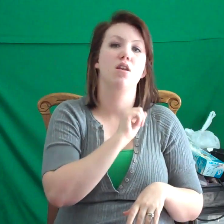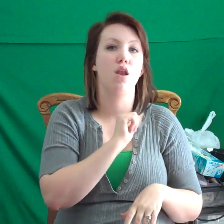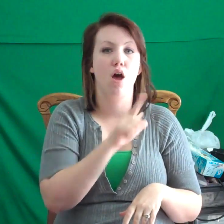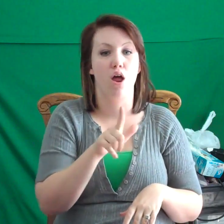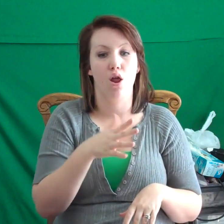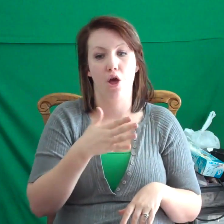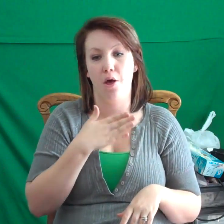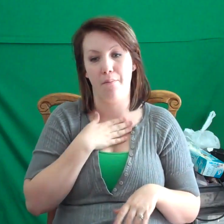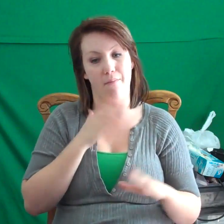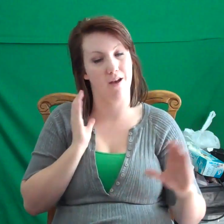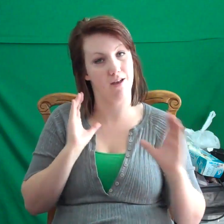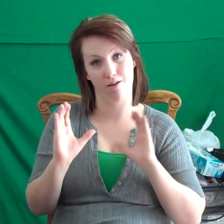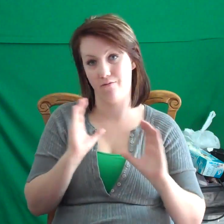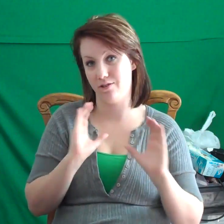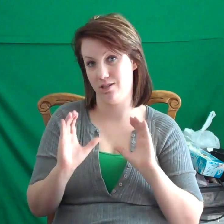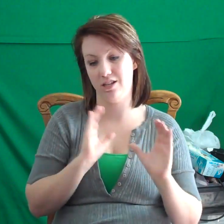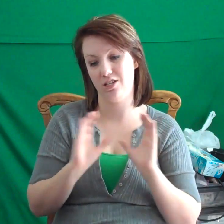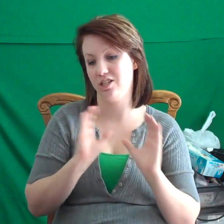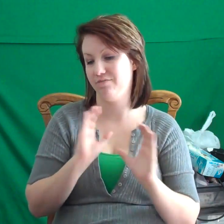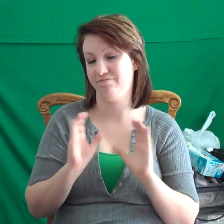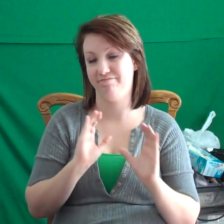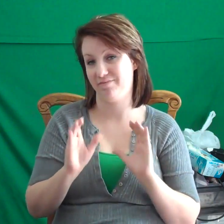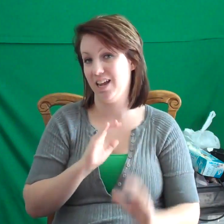conversation with you, because I have told you it is important